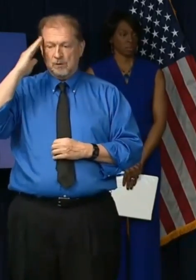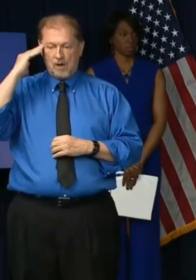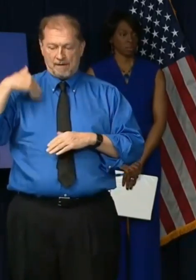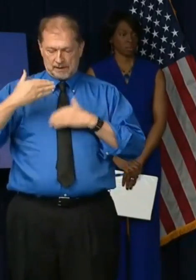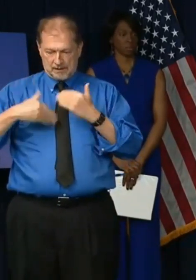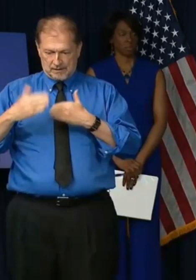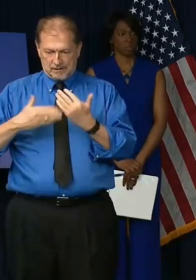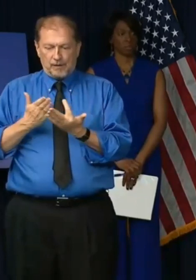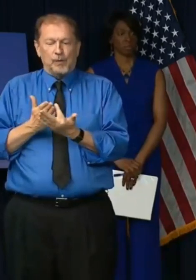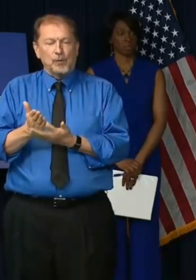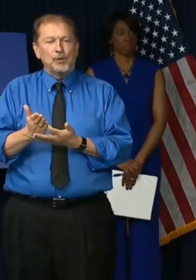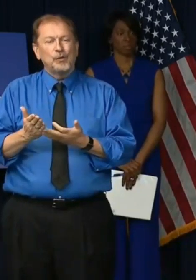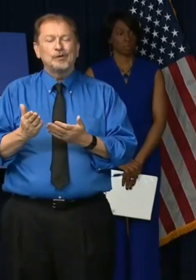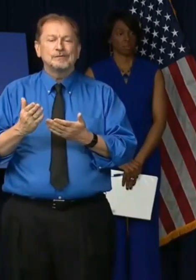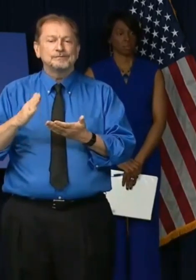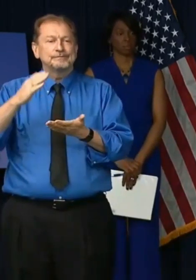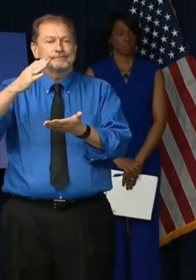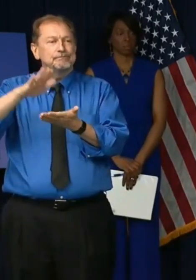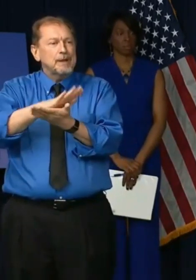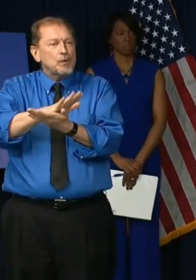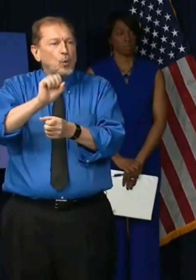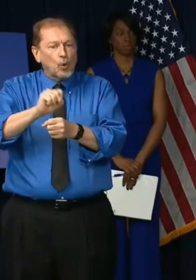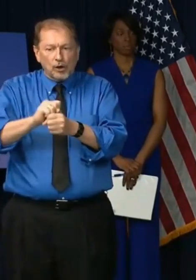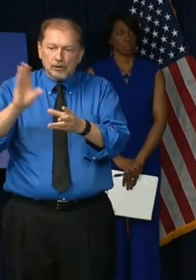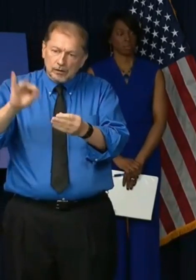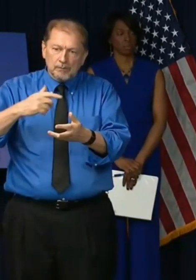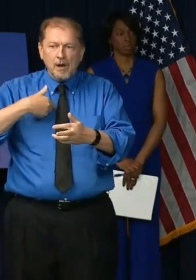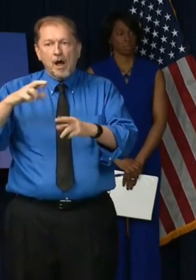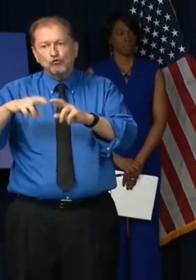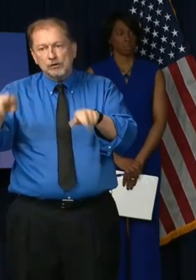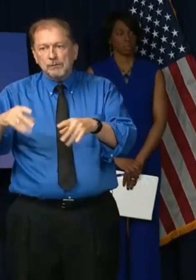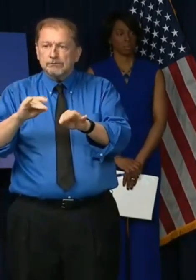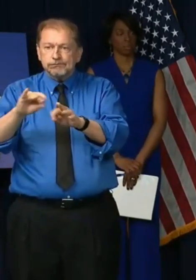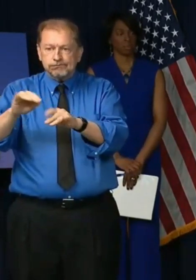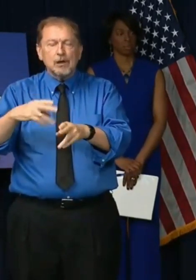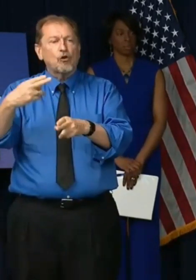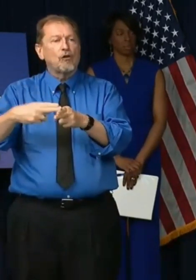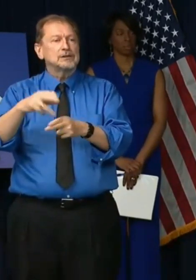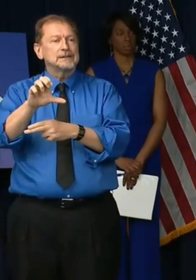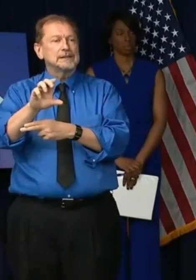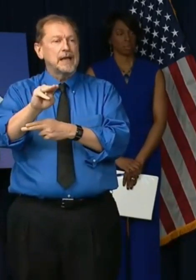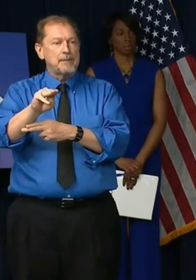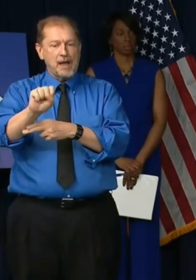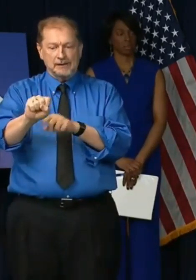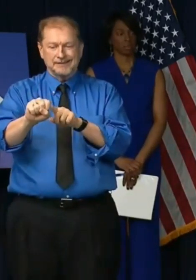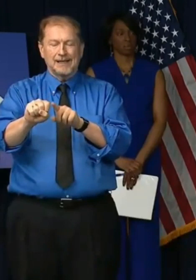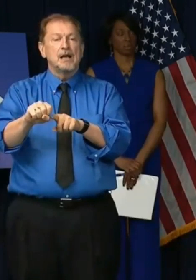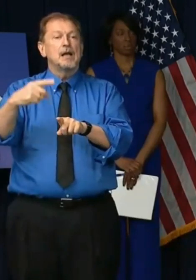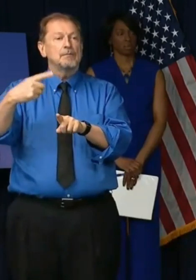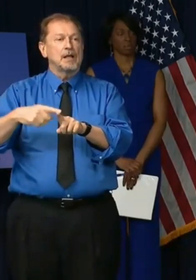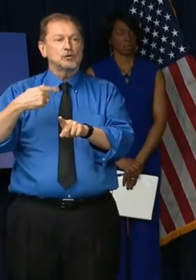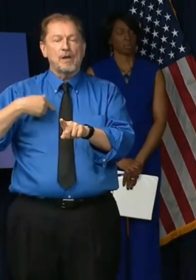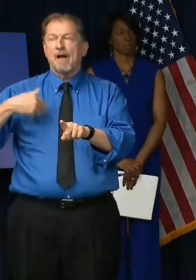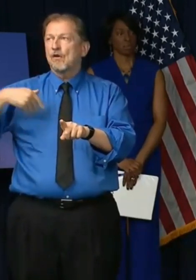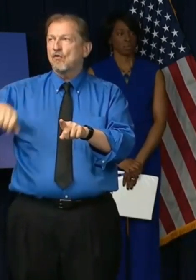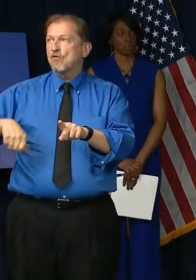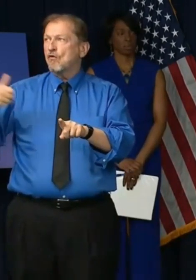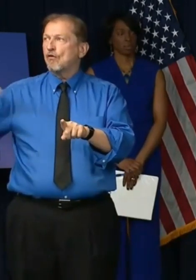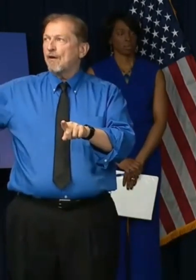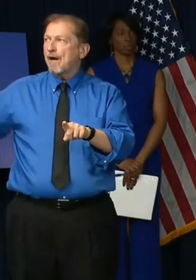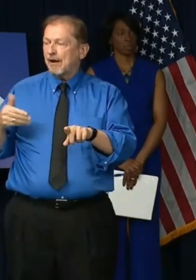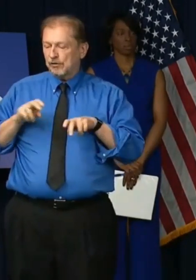CMS. But as you know, we also hired an outside firm to help us with some overflow of calls and